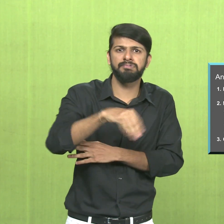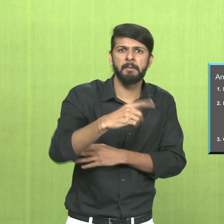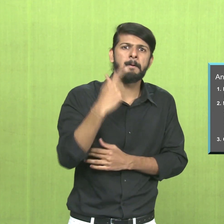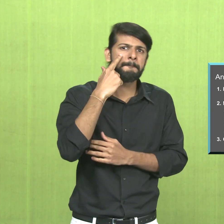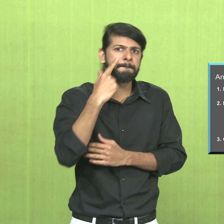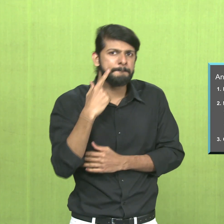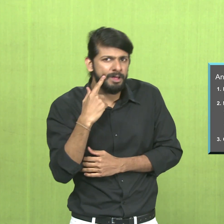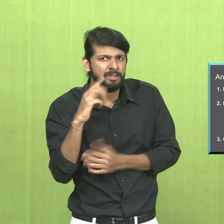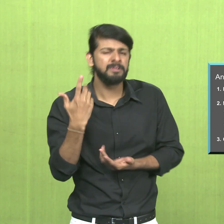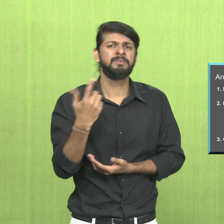gypsum,